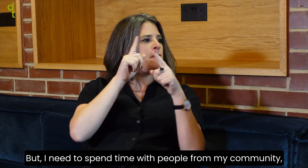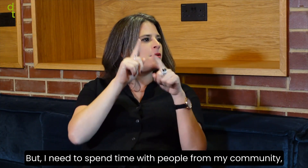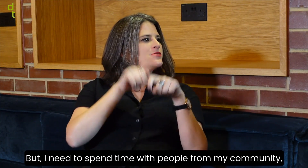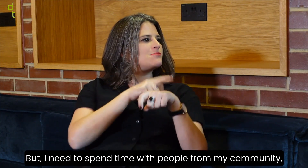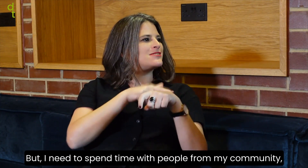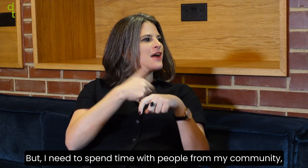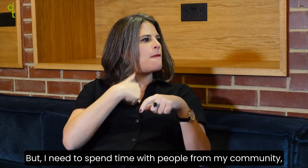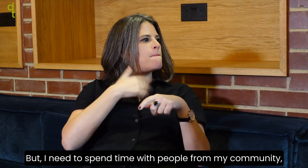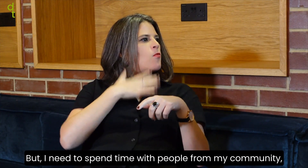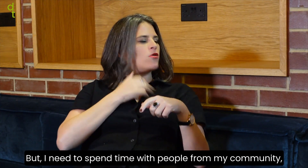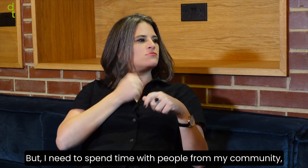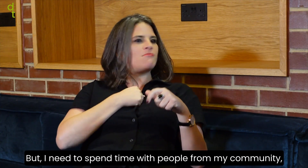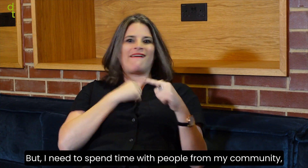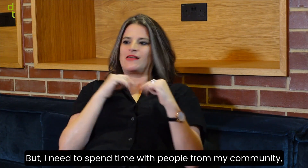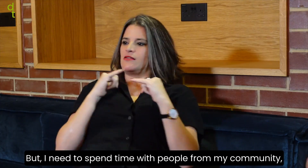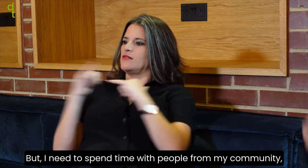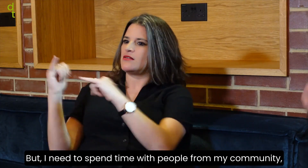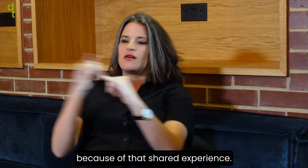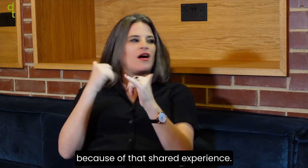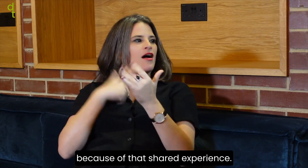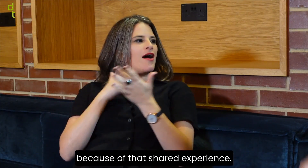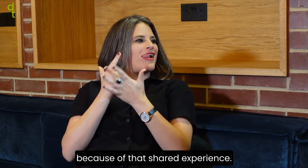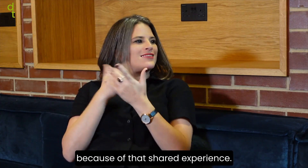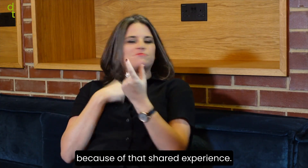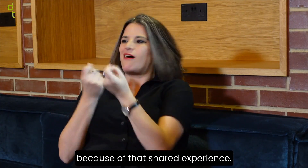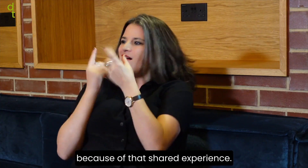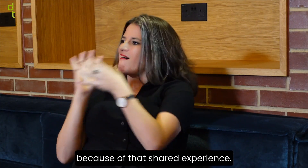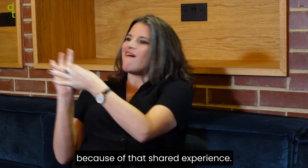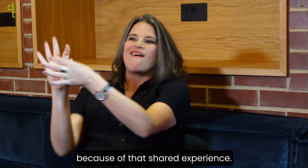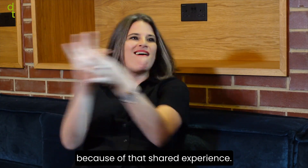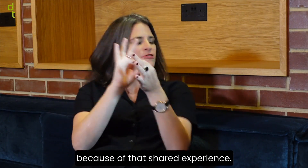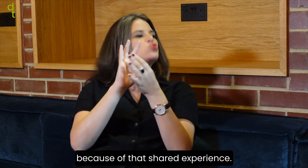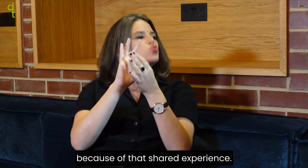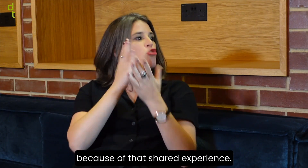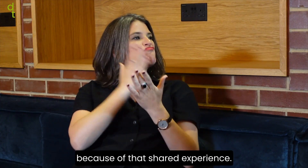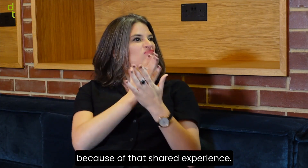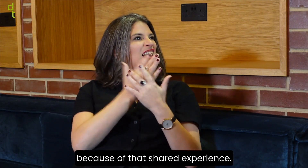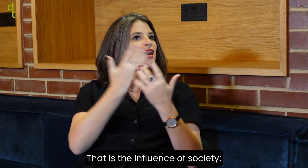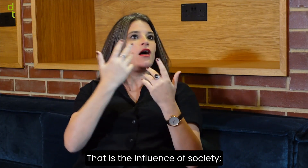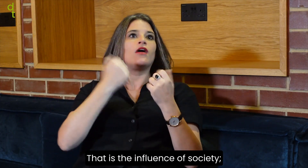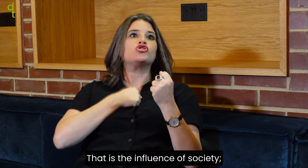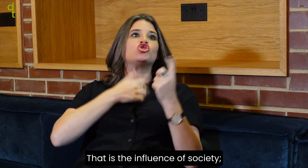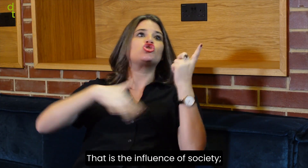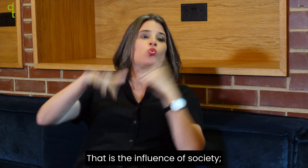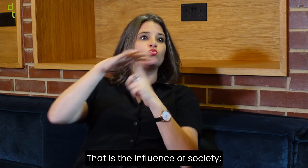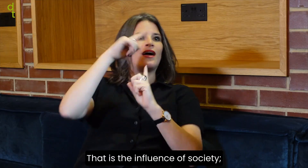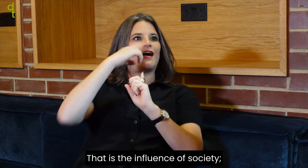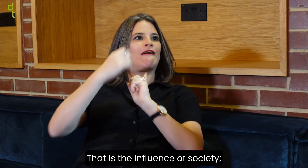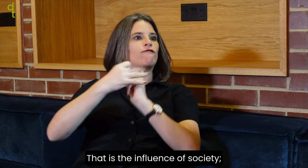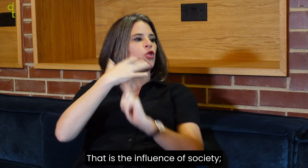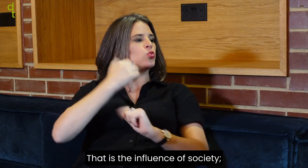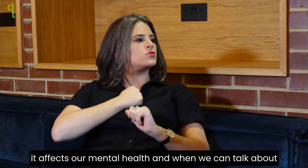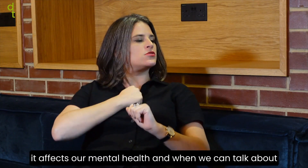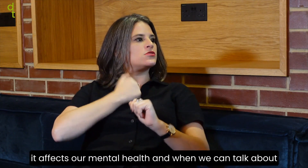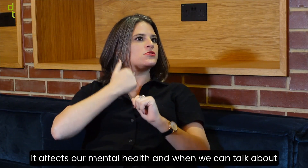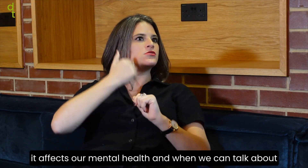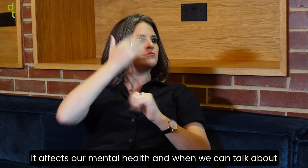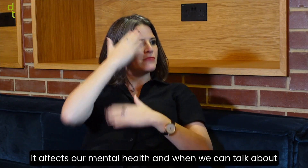need to spend time with people from my community because of that shared experience. That is the influence of society, it